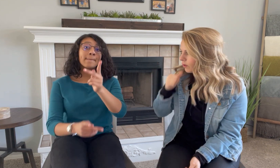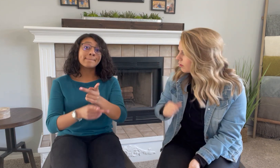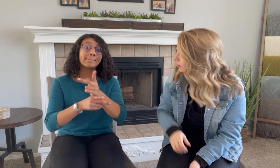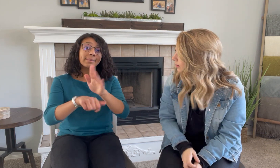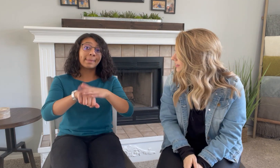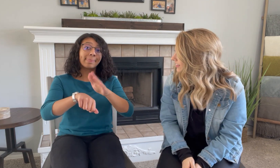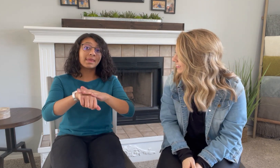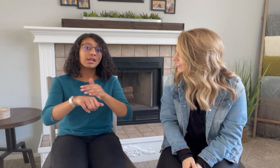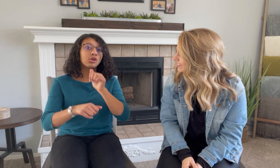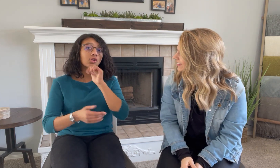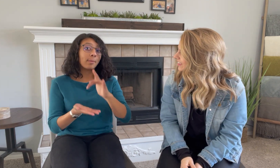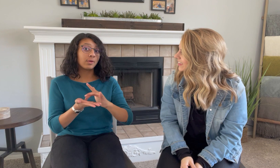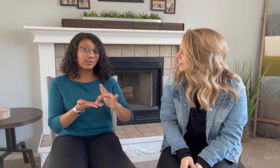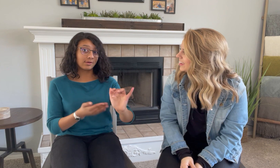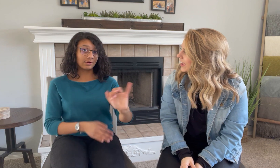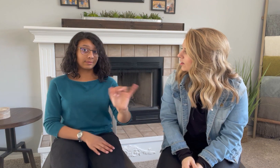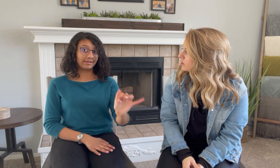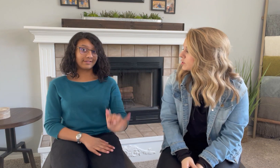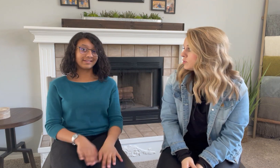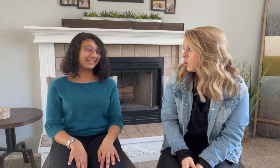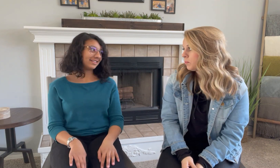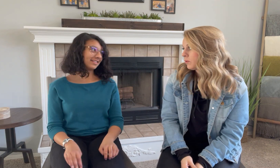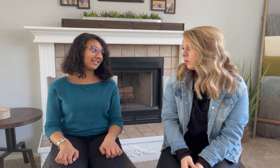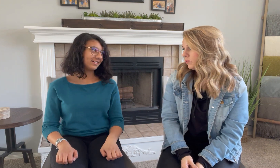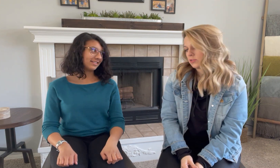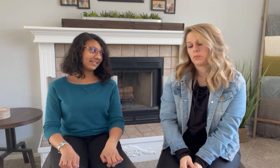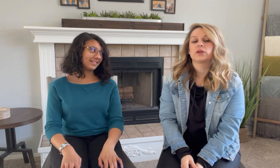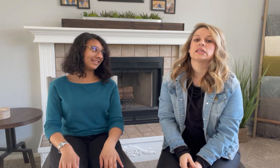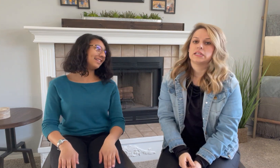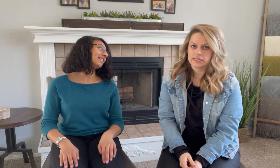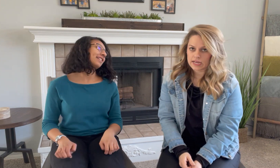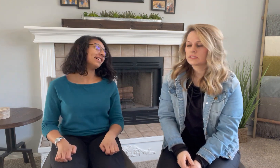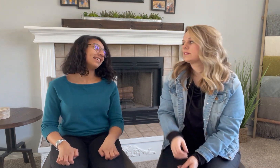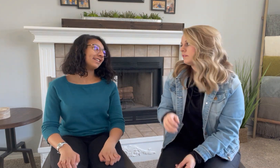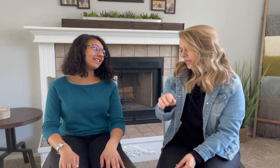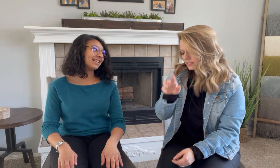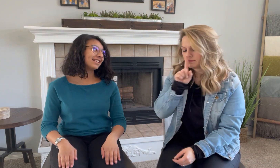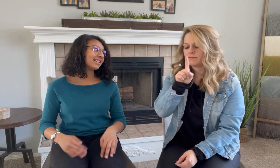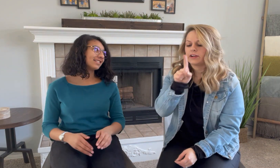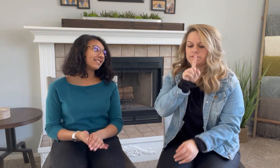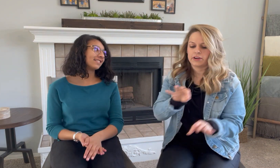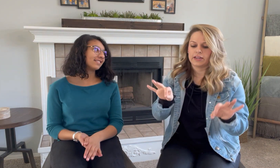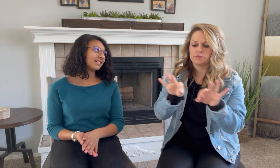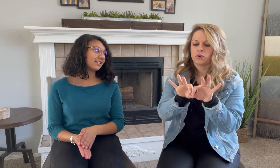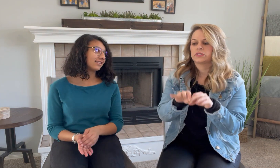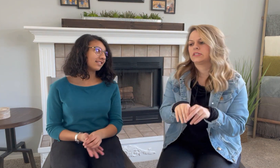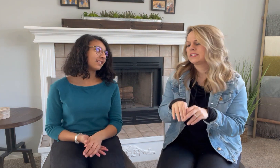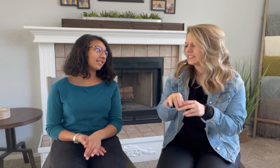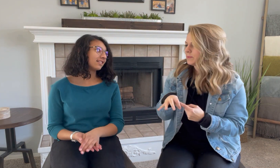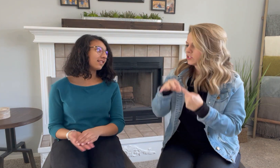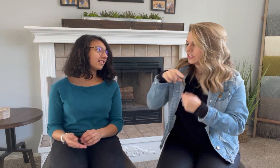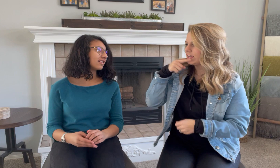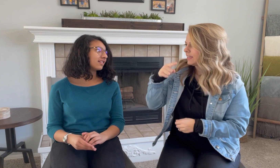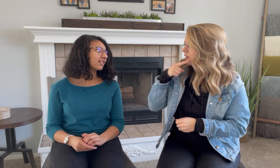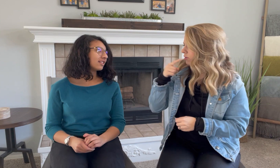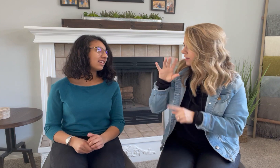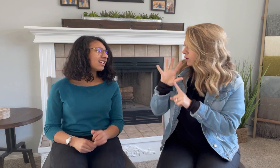girl. And also, don't be rude with your pointing. Yes, very, very important, especially in hearing